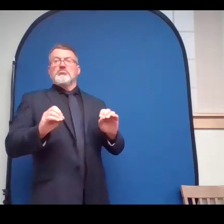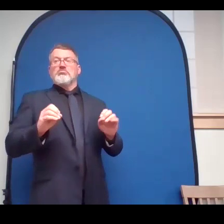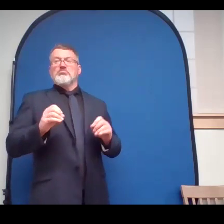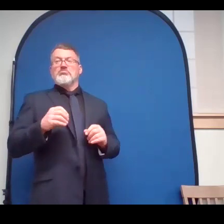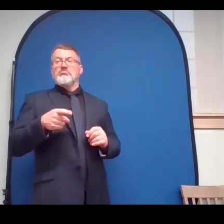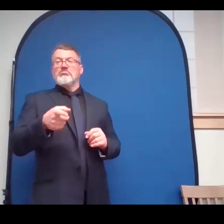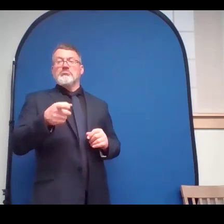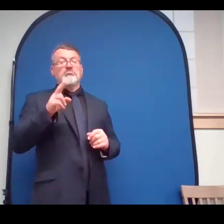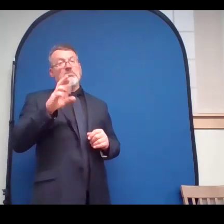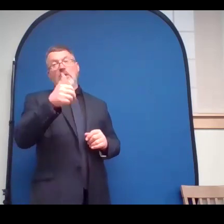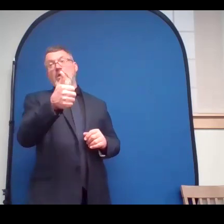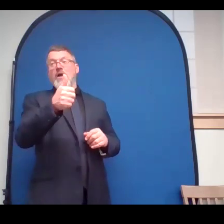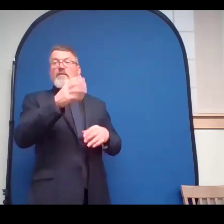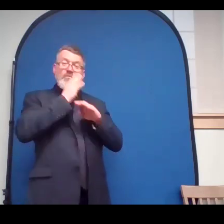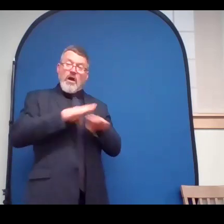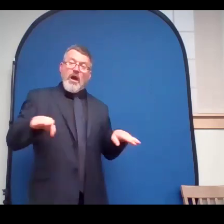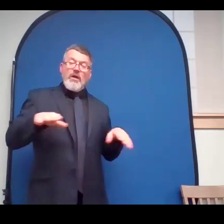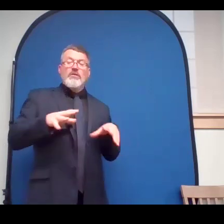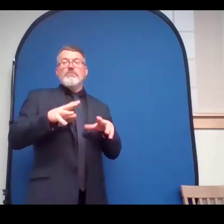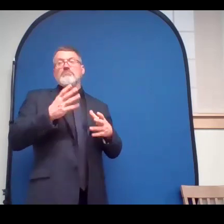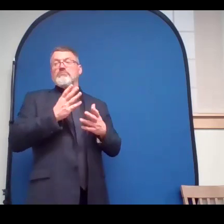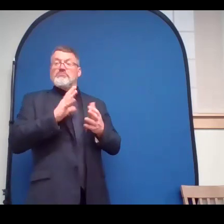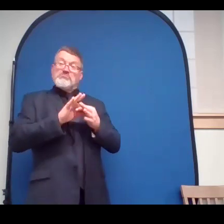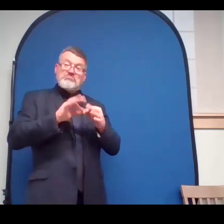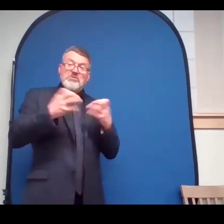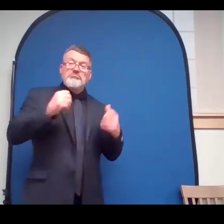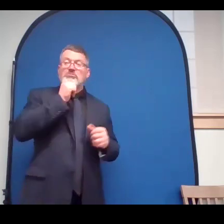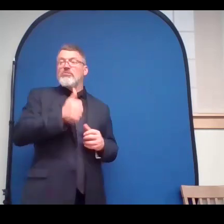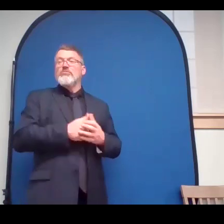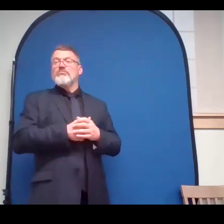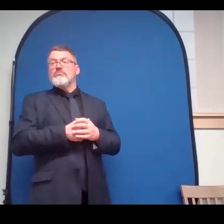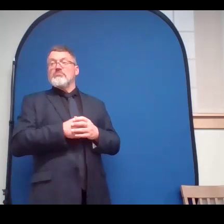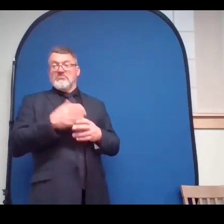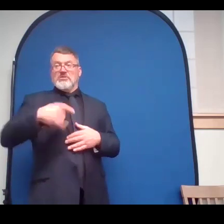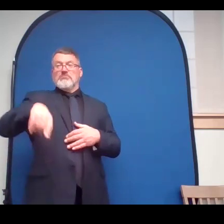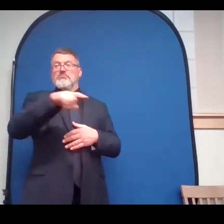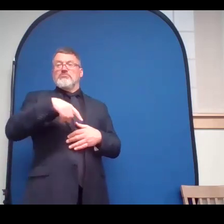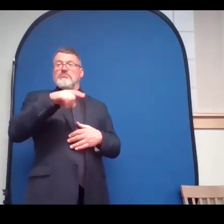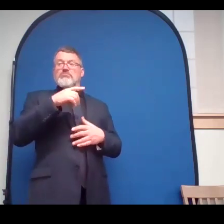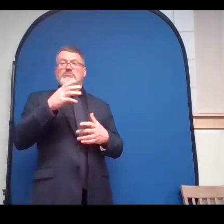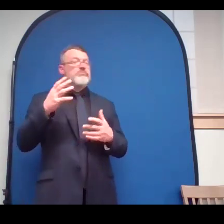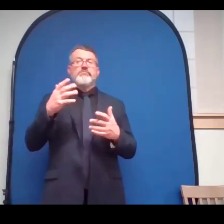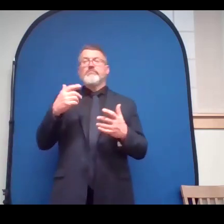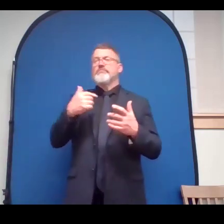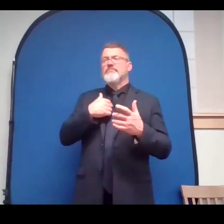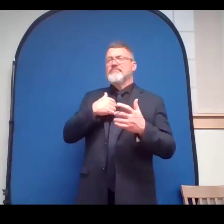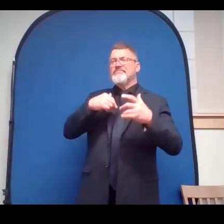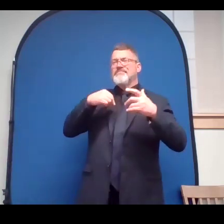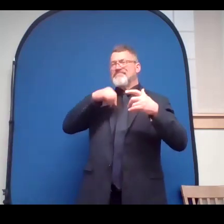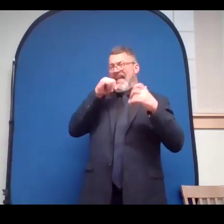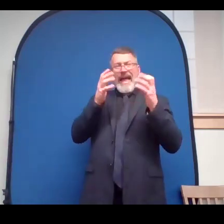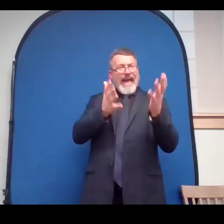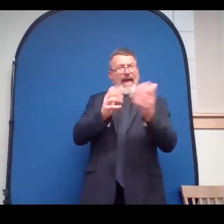reserved. And as a company commander, I don't necessarily speak with every single person in my company. I'm off focusing on